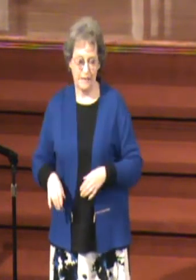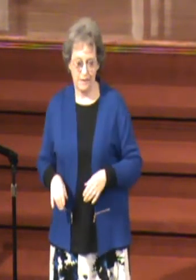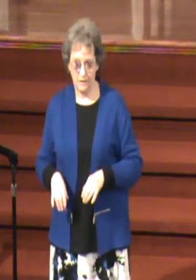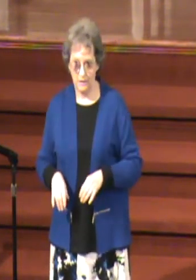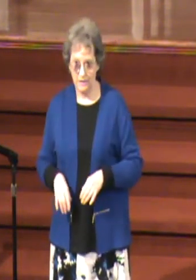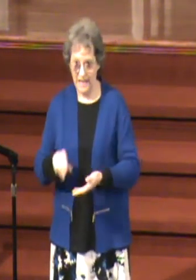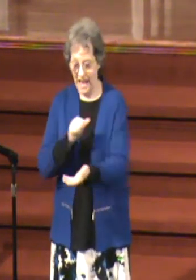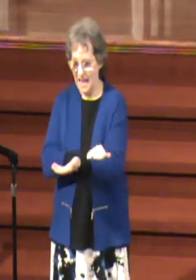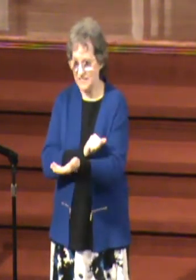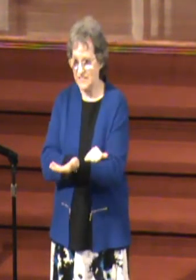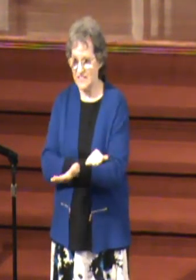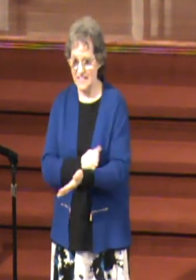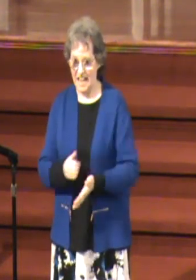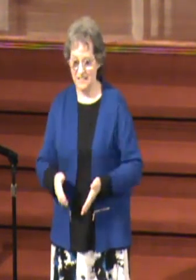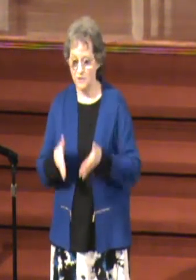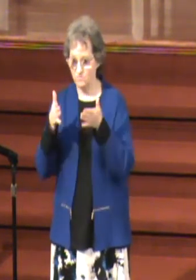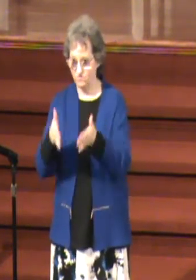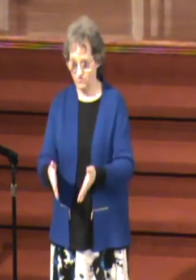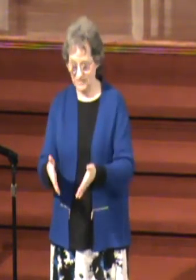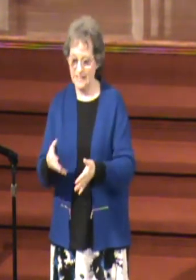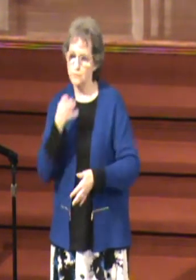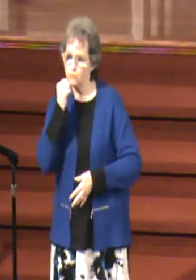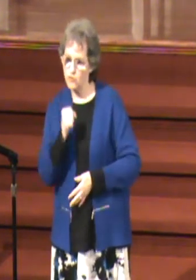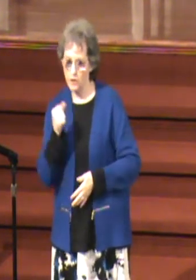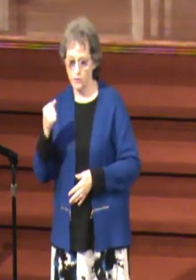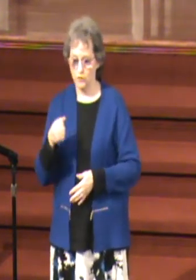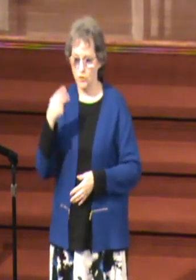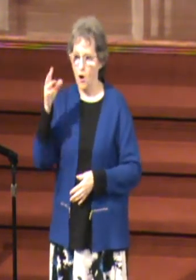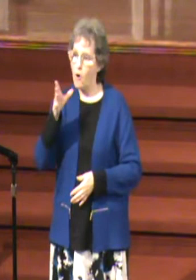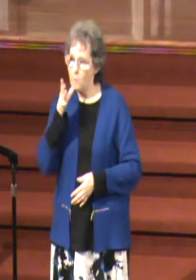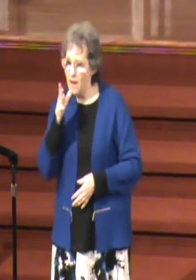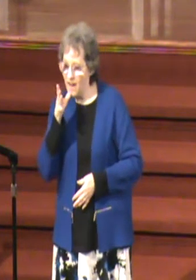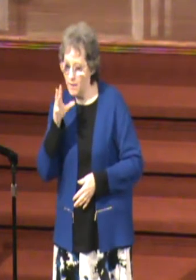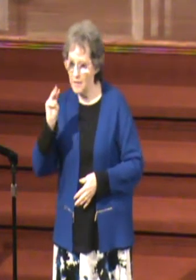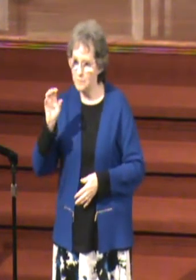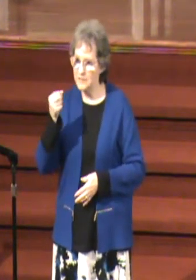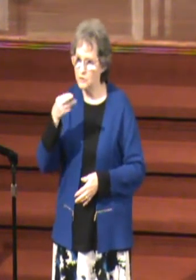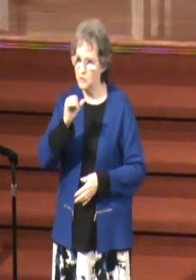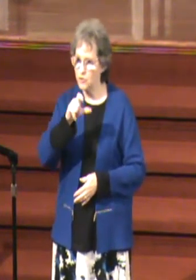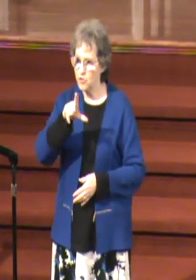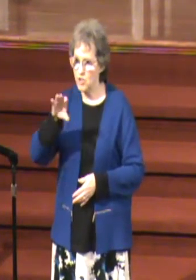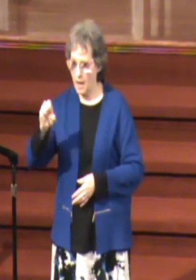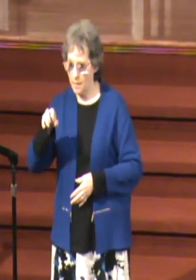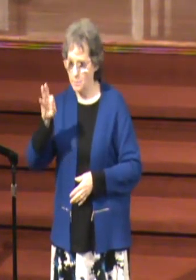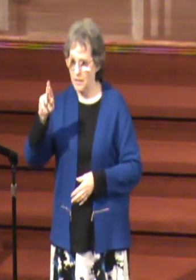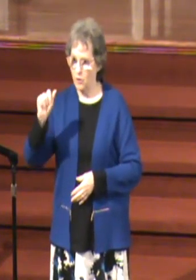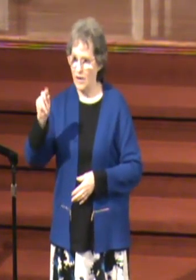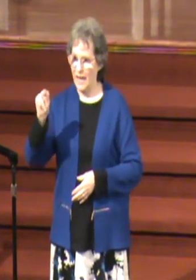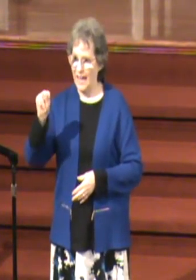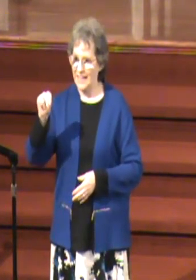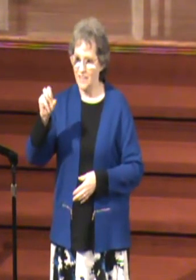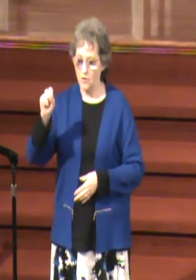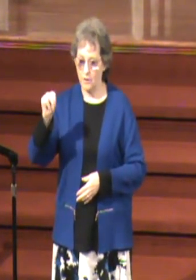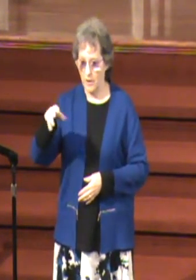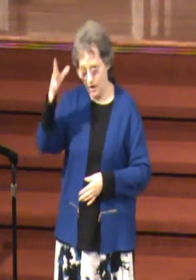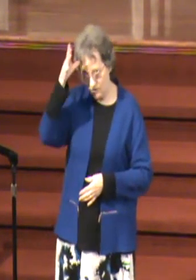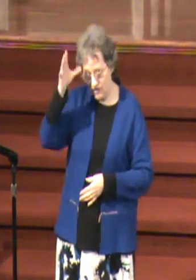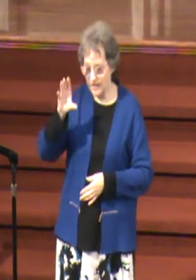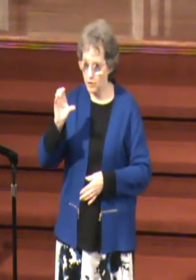Antionette leaves to cherish her precious memories, her mother, Michelle Brandon, her father, Curtis,